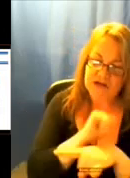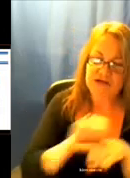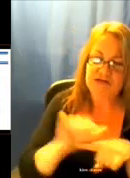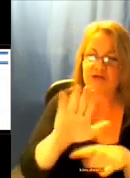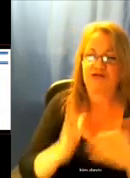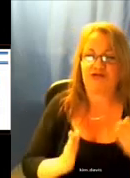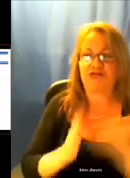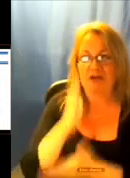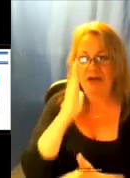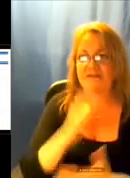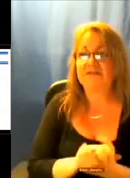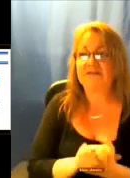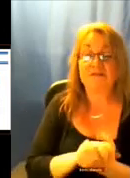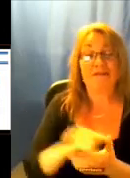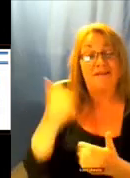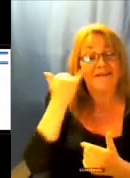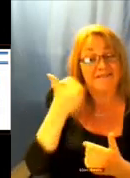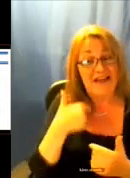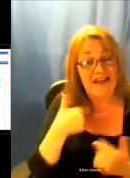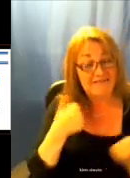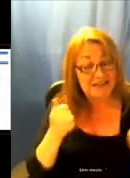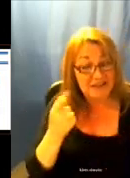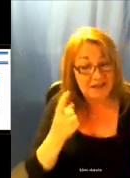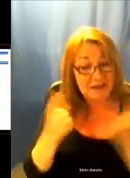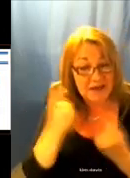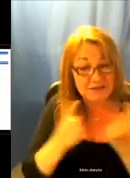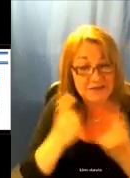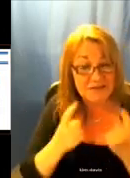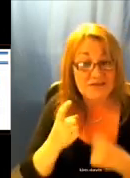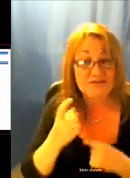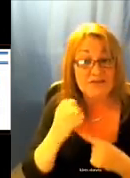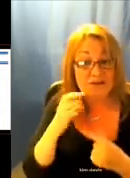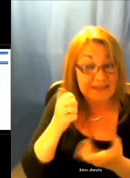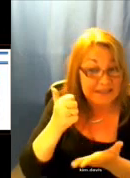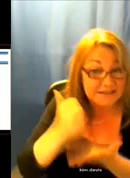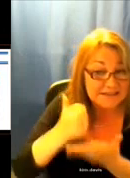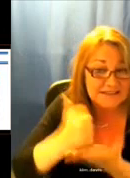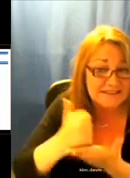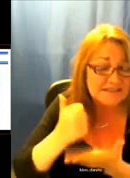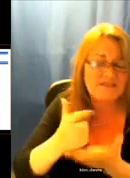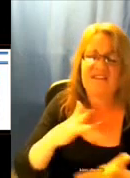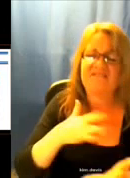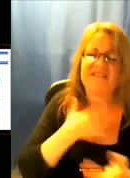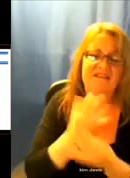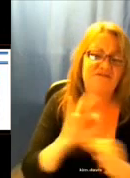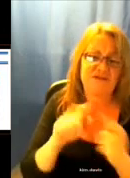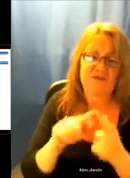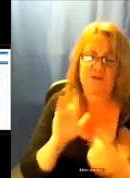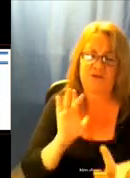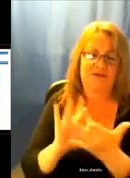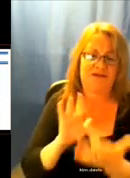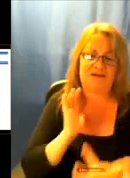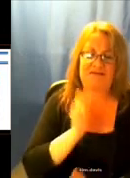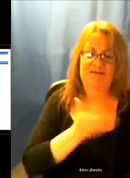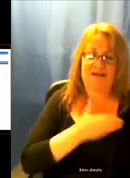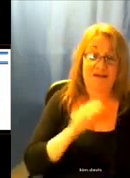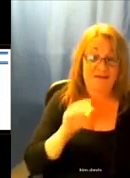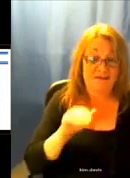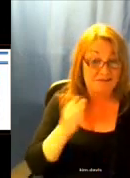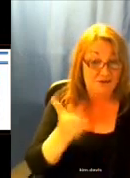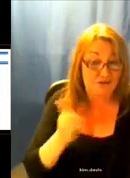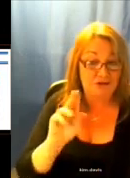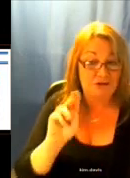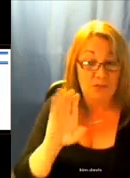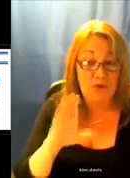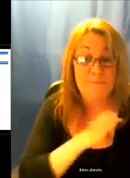I do really encourage you to take upon yourself to get your rights. And, if you ever